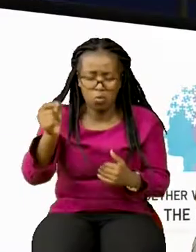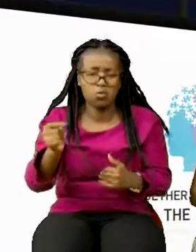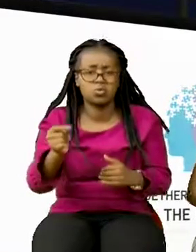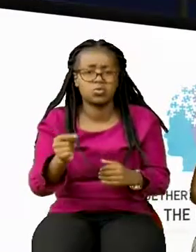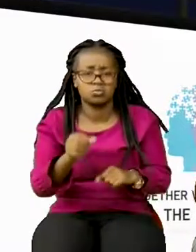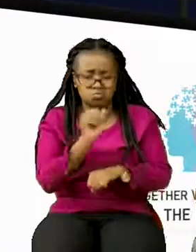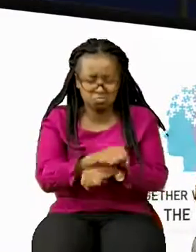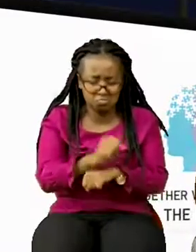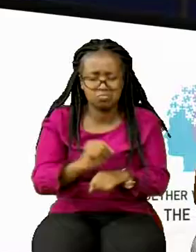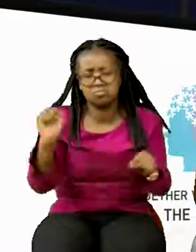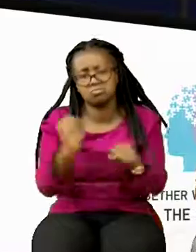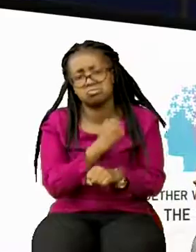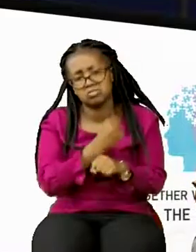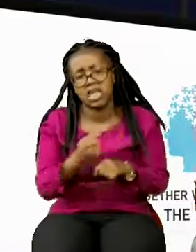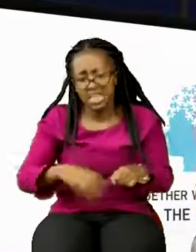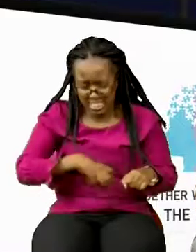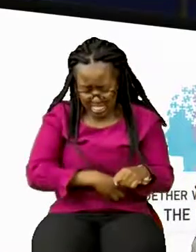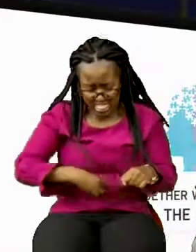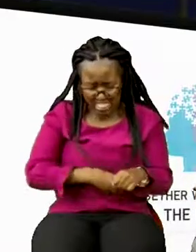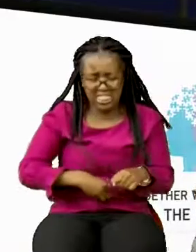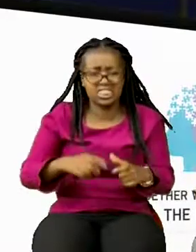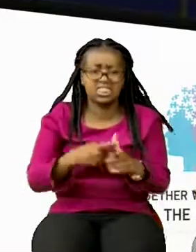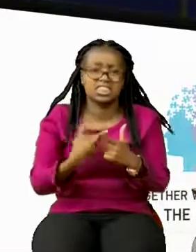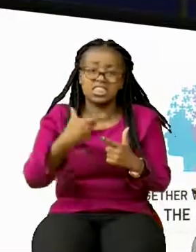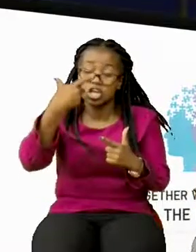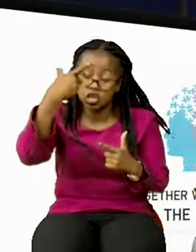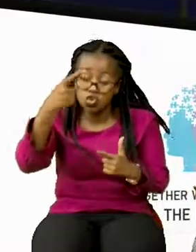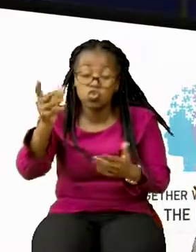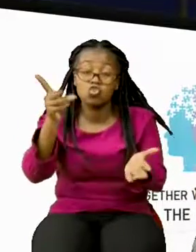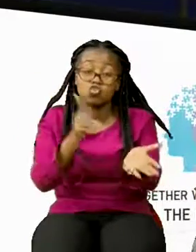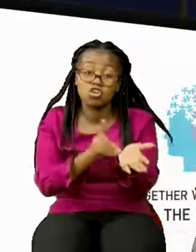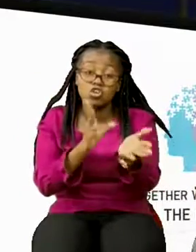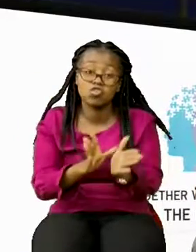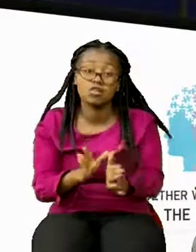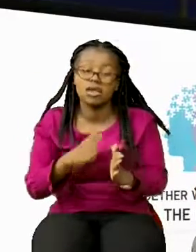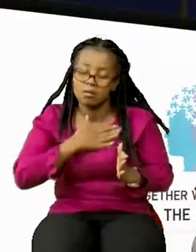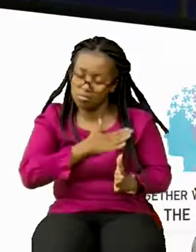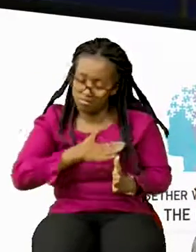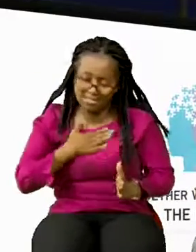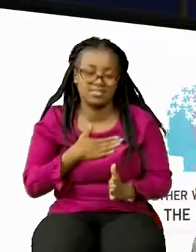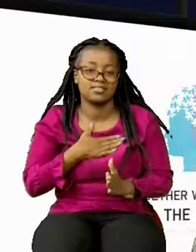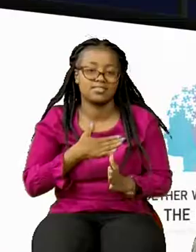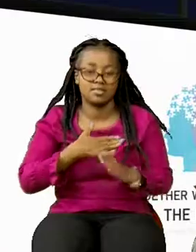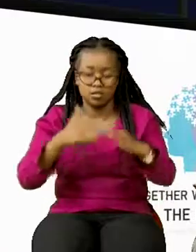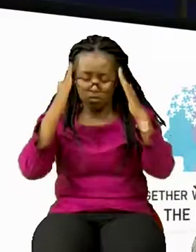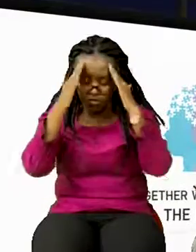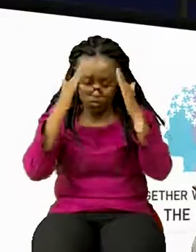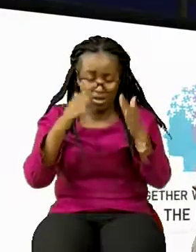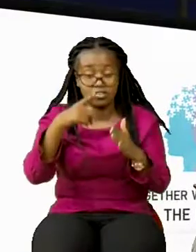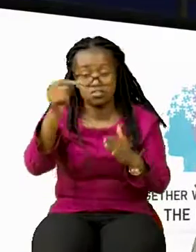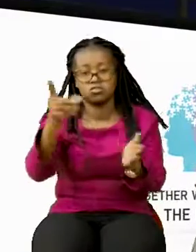lot of stomach issues, and you're supposed to see a gastroenterologist, please pay a bit more attention, because that is one of